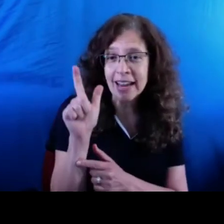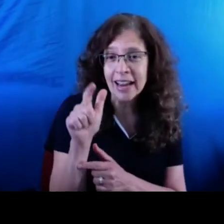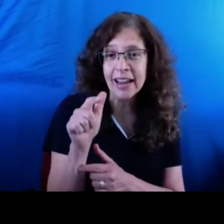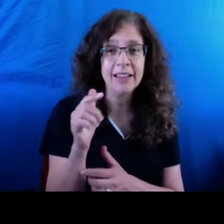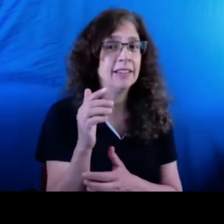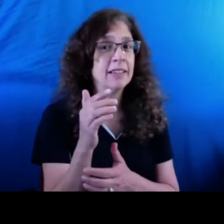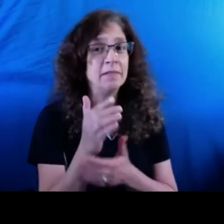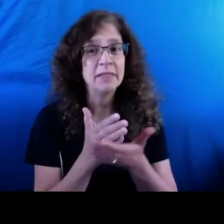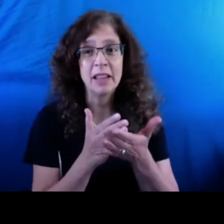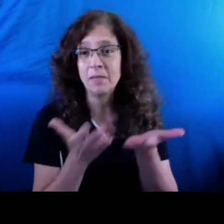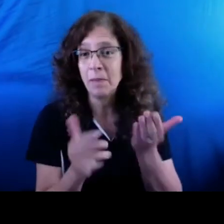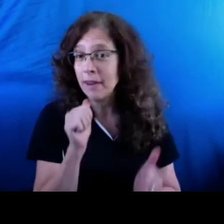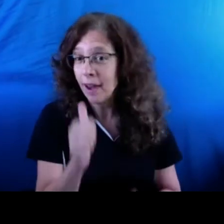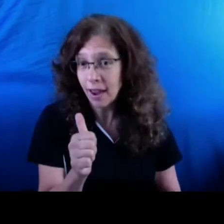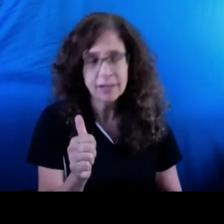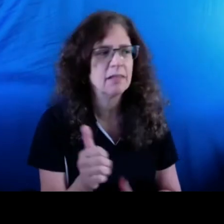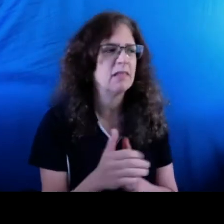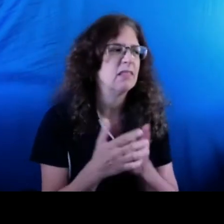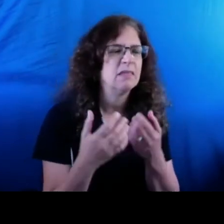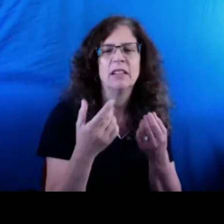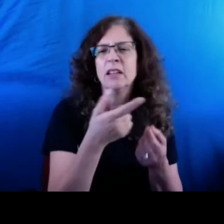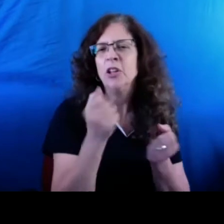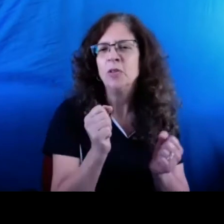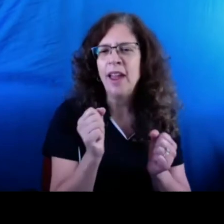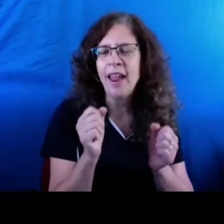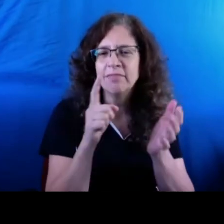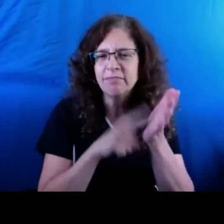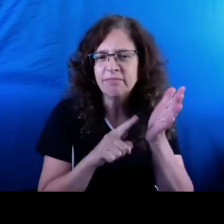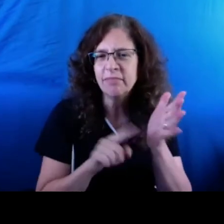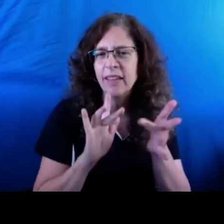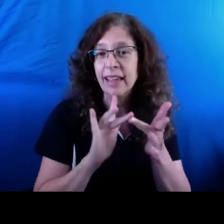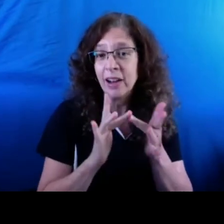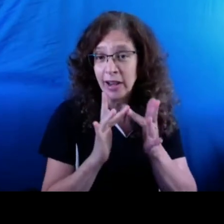Some maybe know what IXL is, some may not.